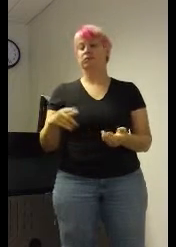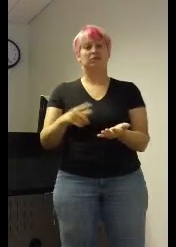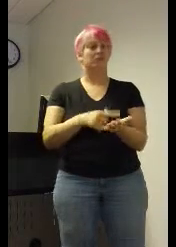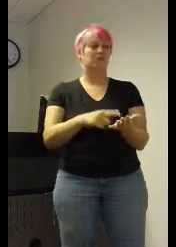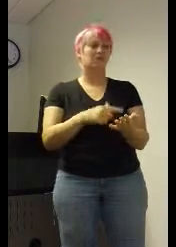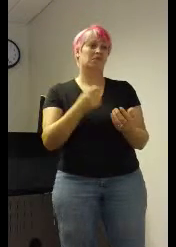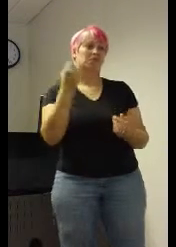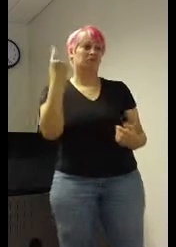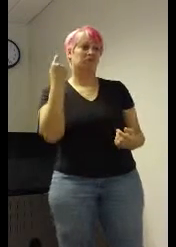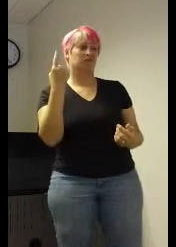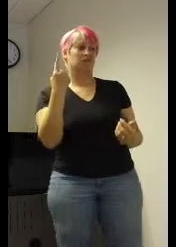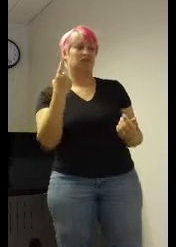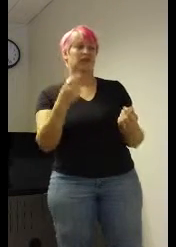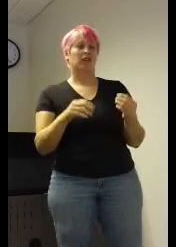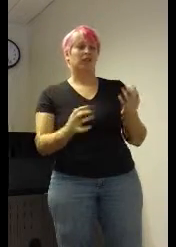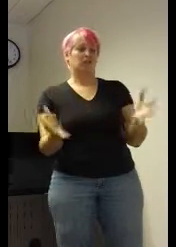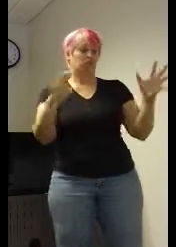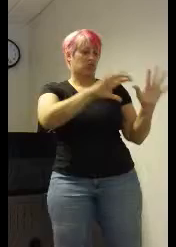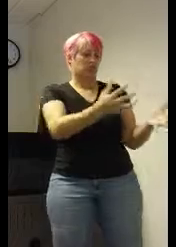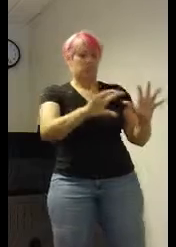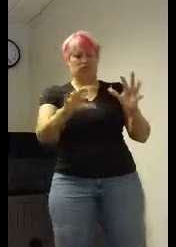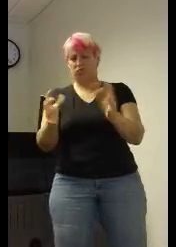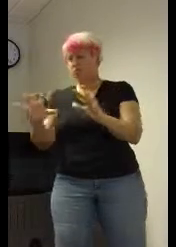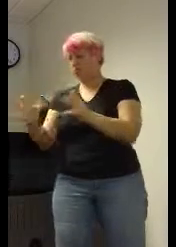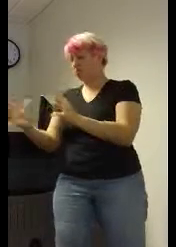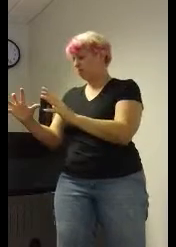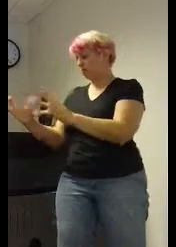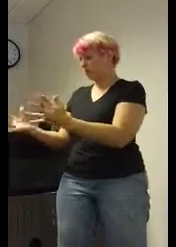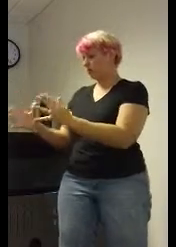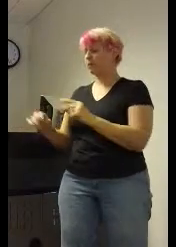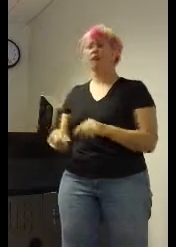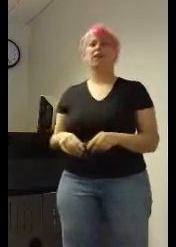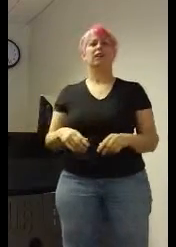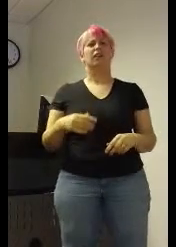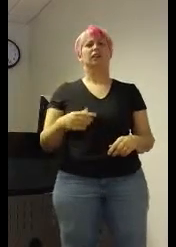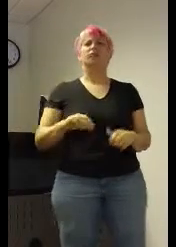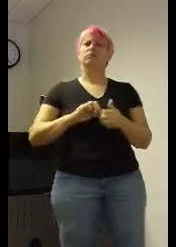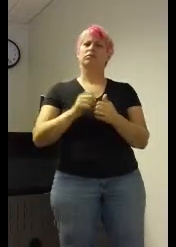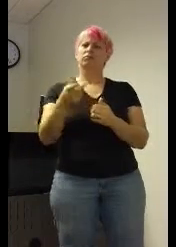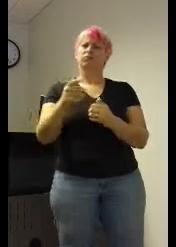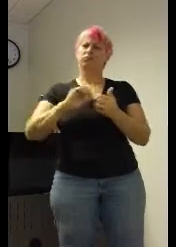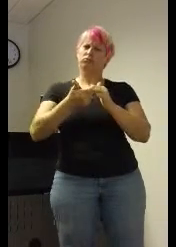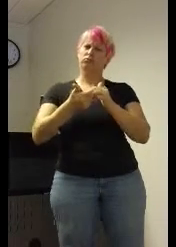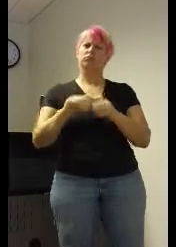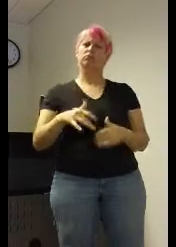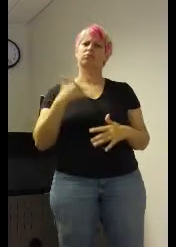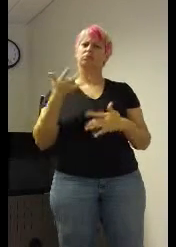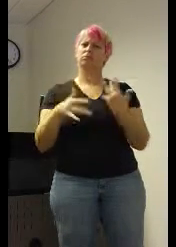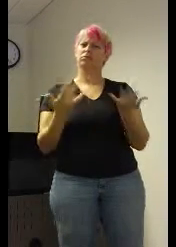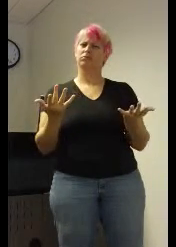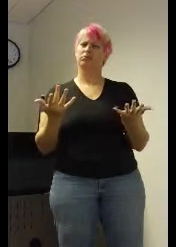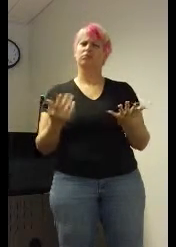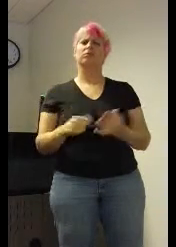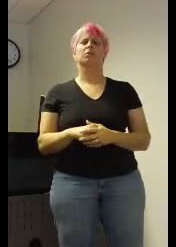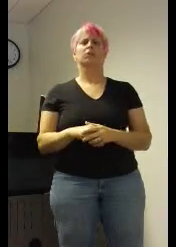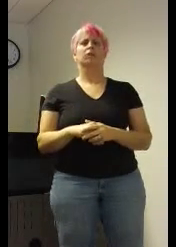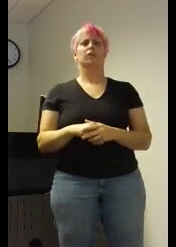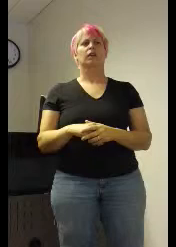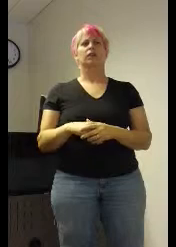into categories. So I guess the question is, look at how you feel. You may already have a perception, a way that you feel about